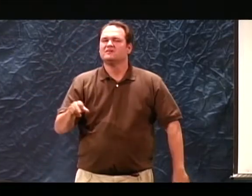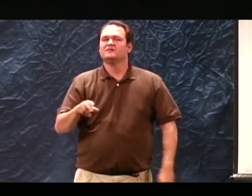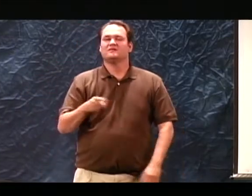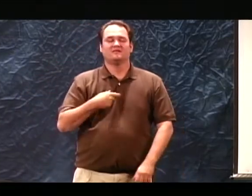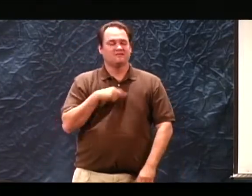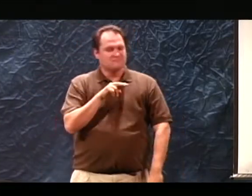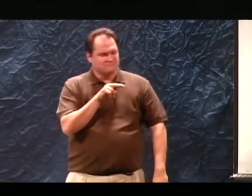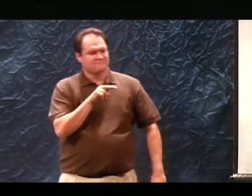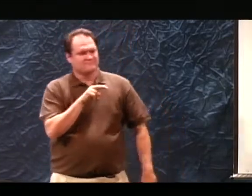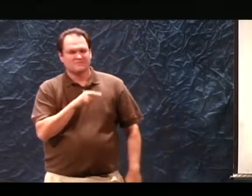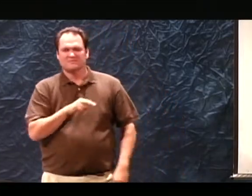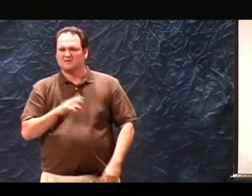was